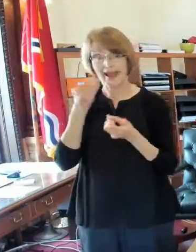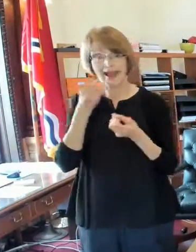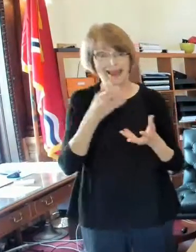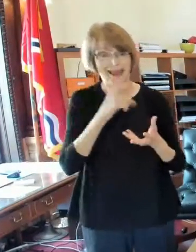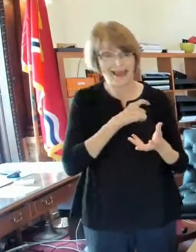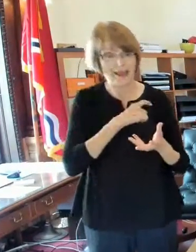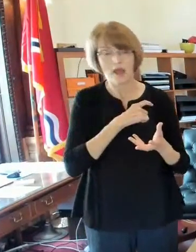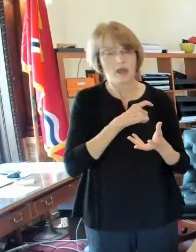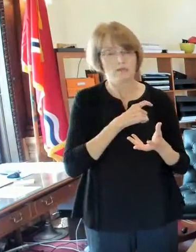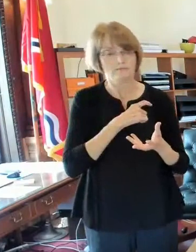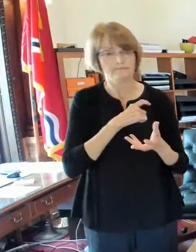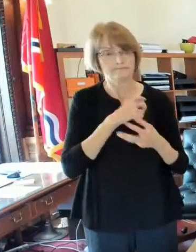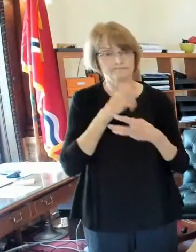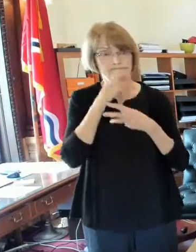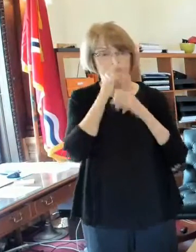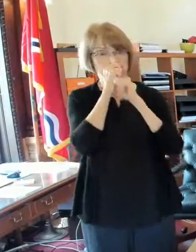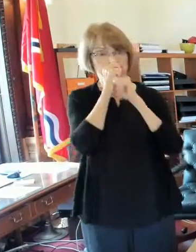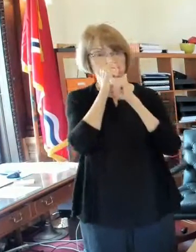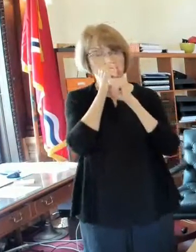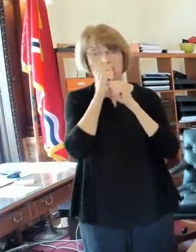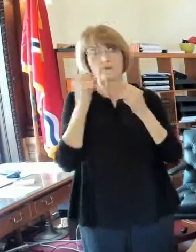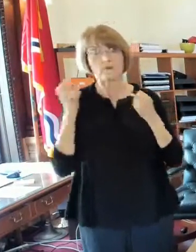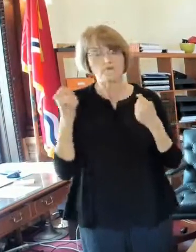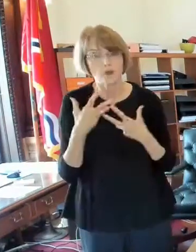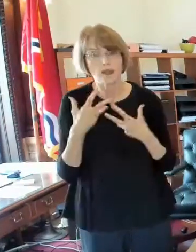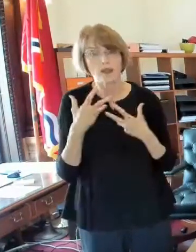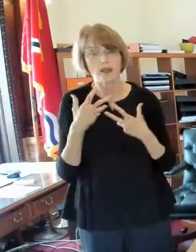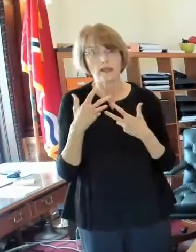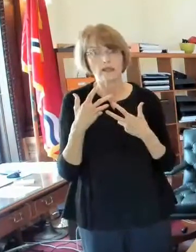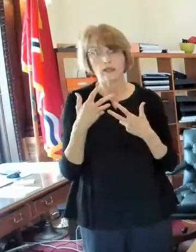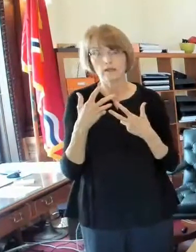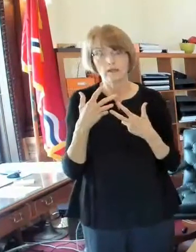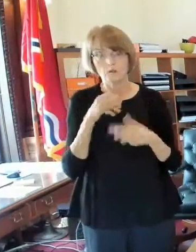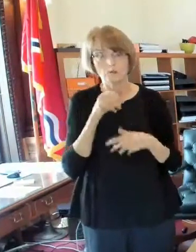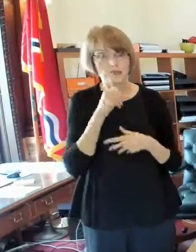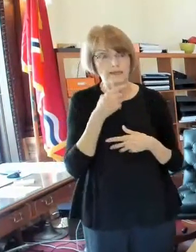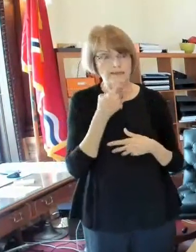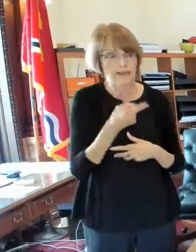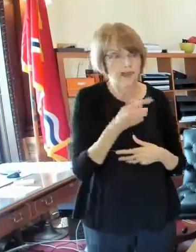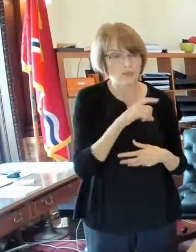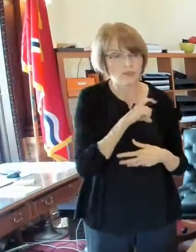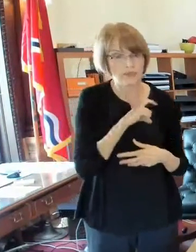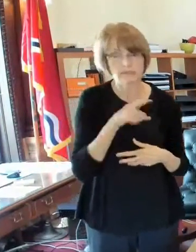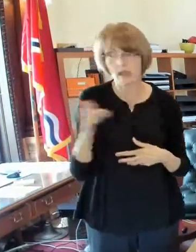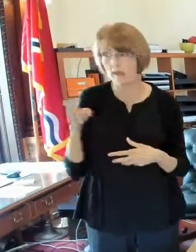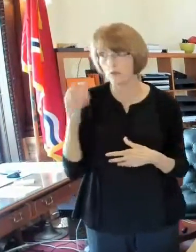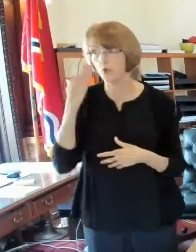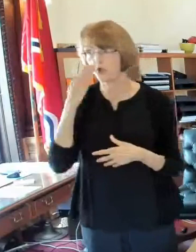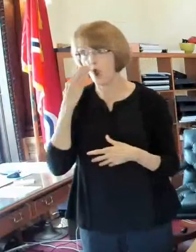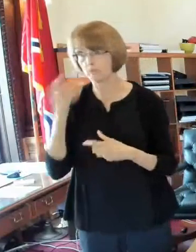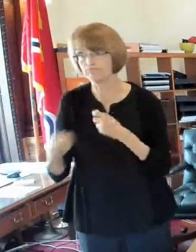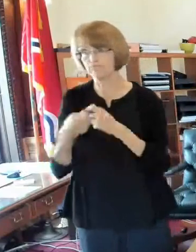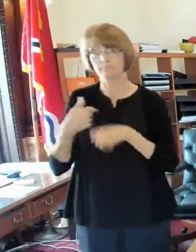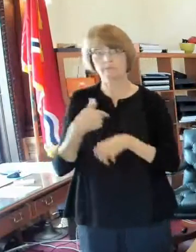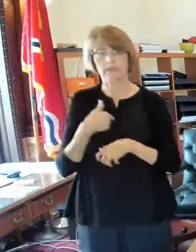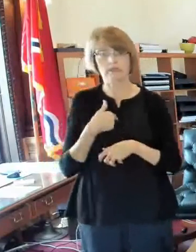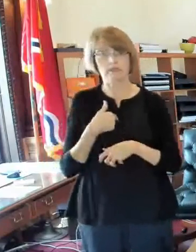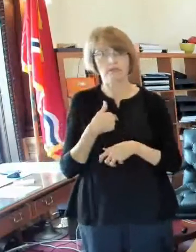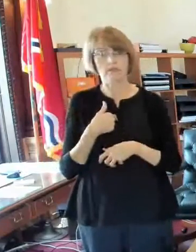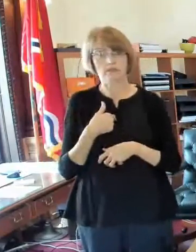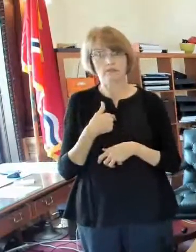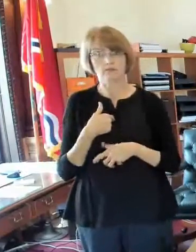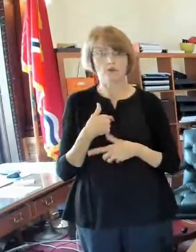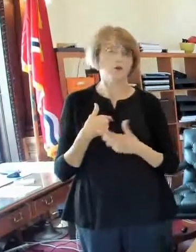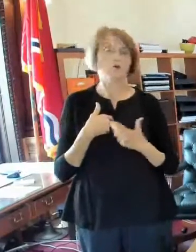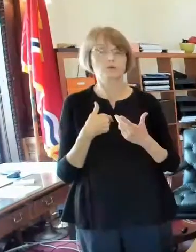are afraid that someone will find out that they talked and they'll be retaliated against. So that prevents